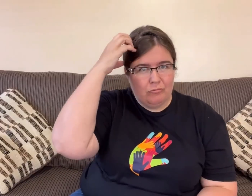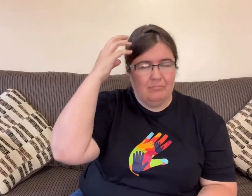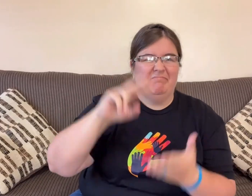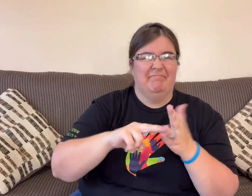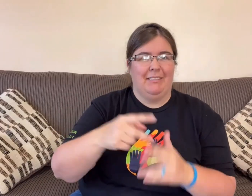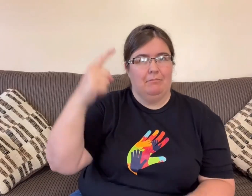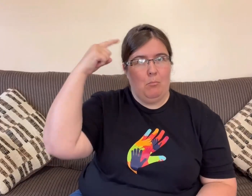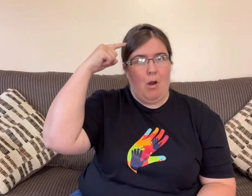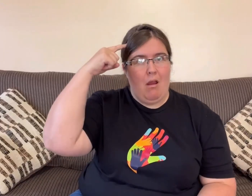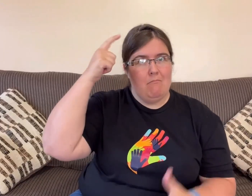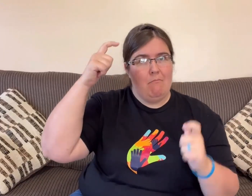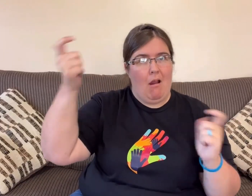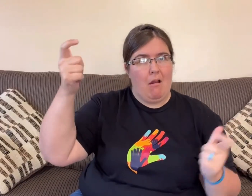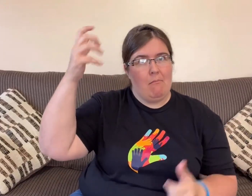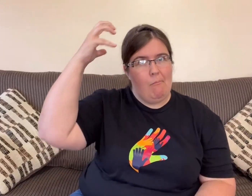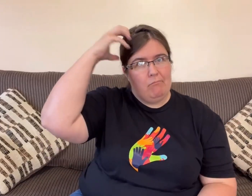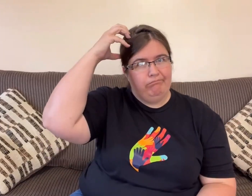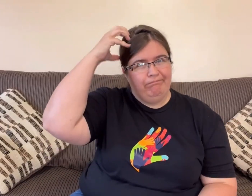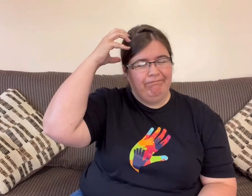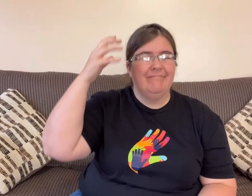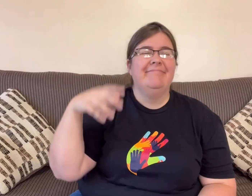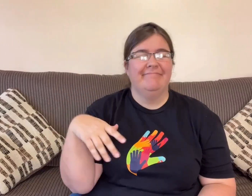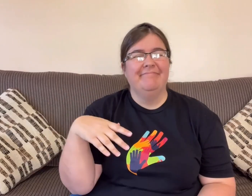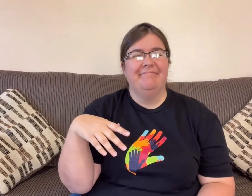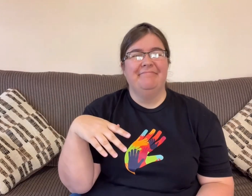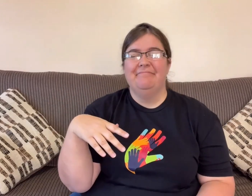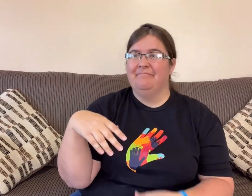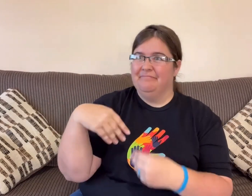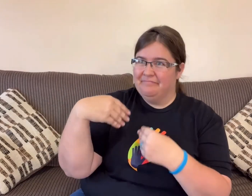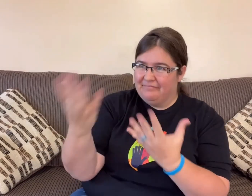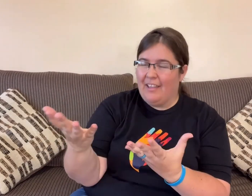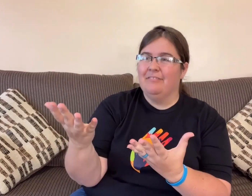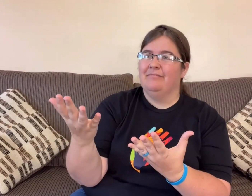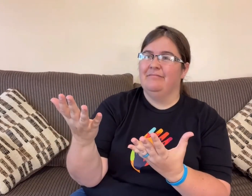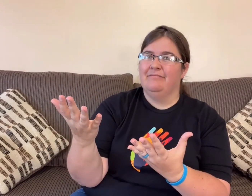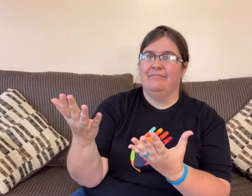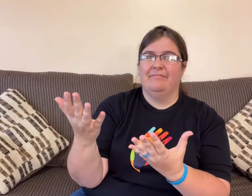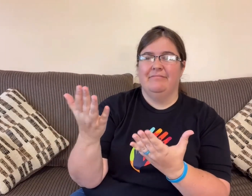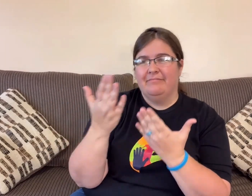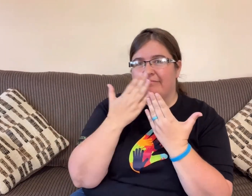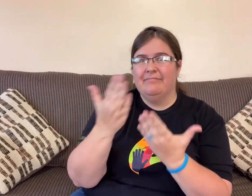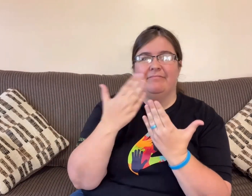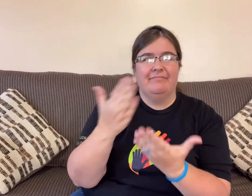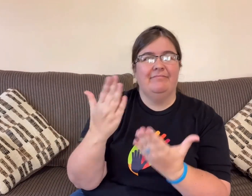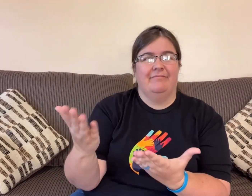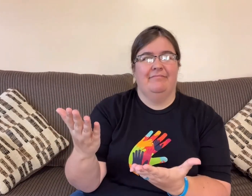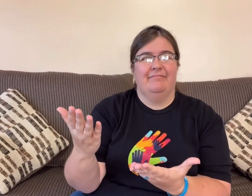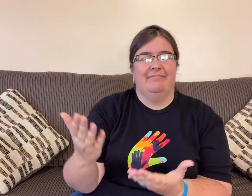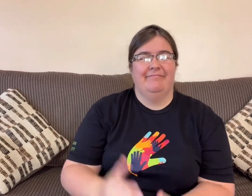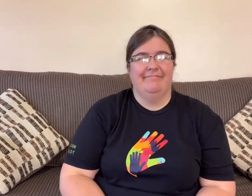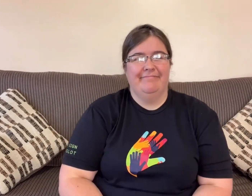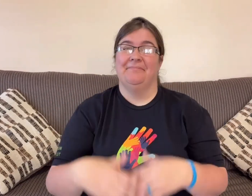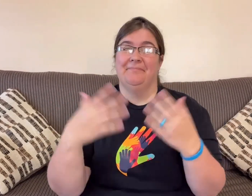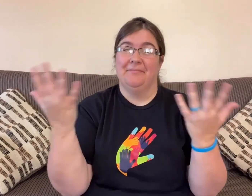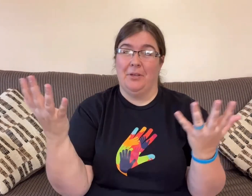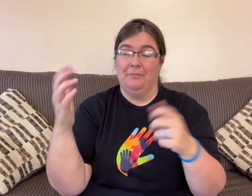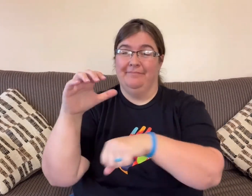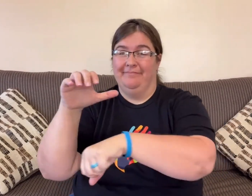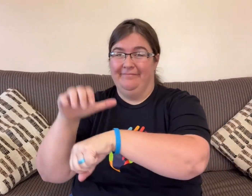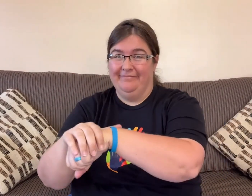This one, referring to his big brain. They gave him the sign name to show their gratitude. So English